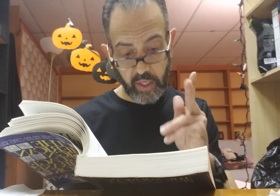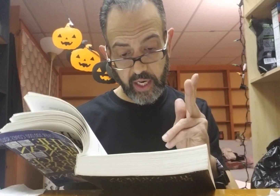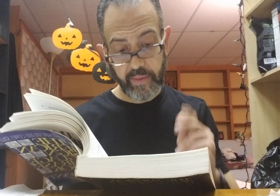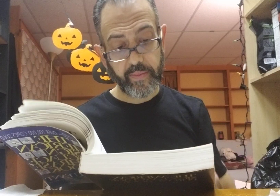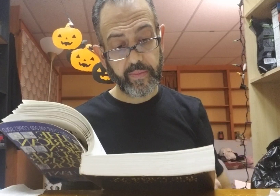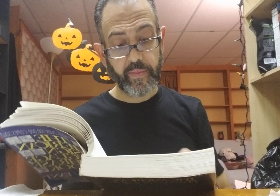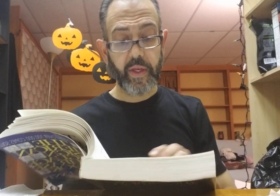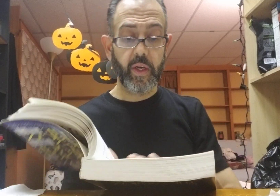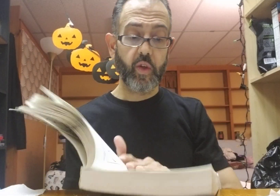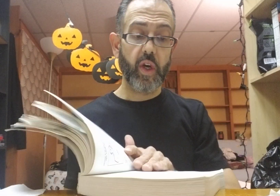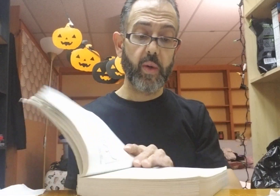Okay, so